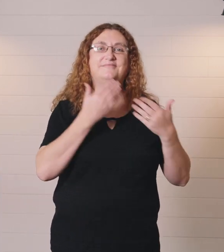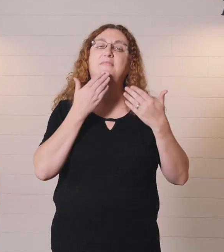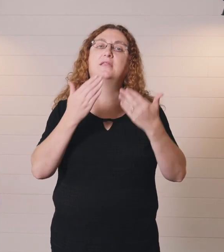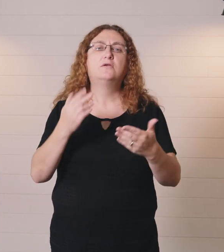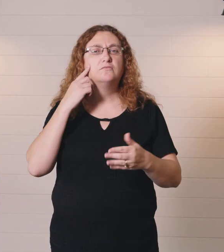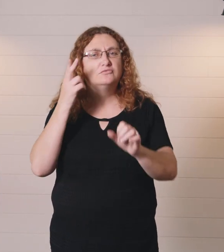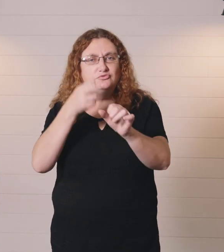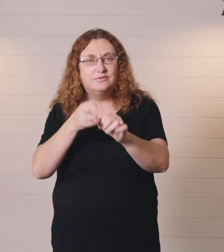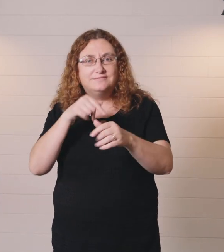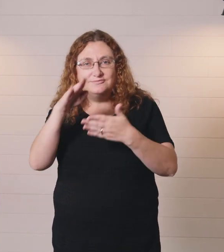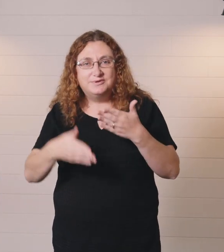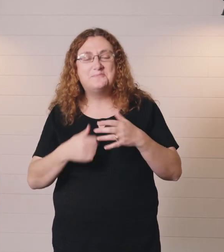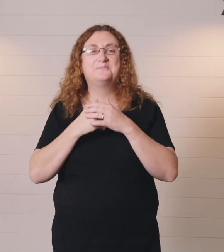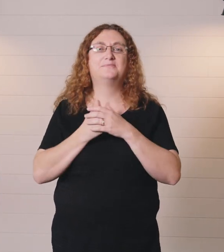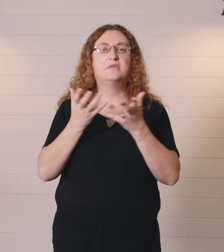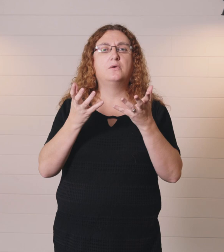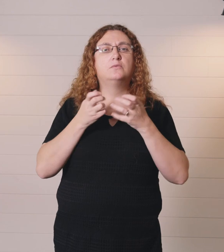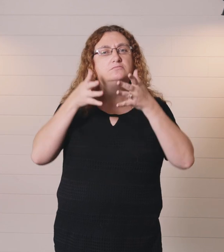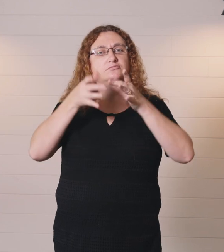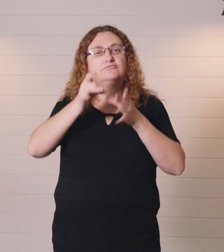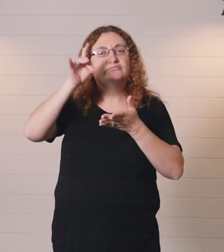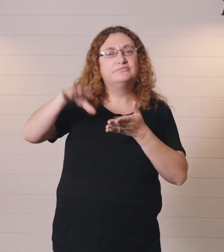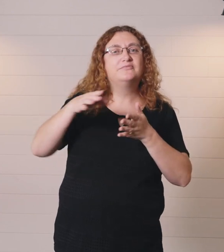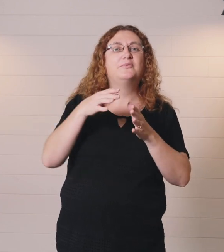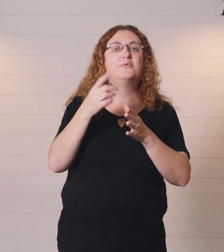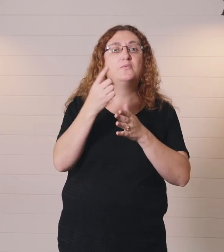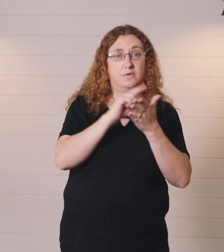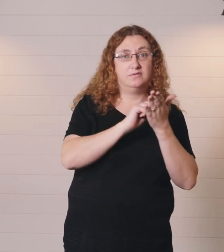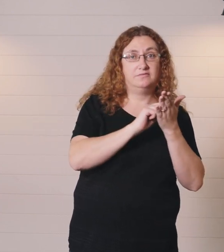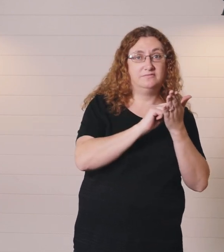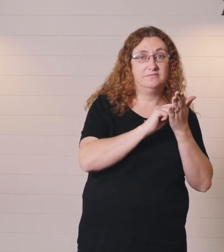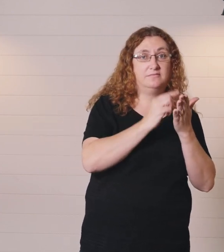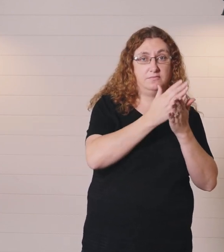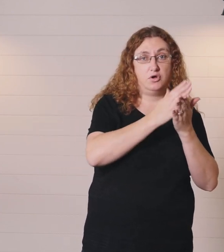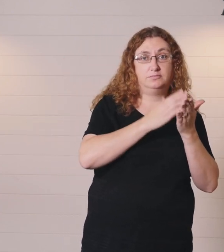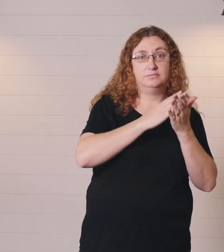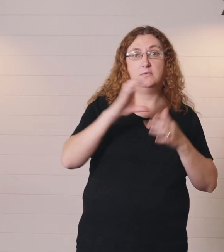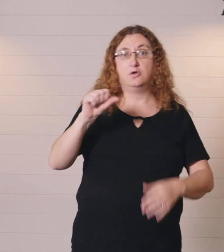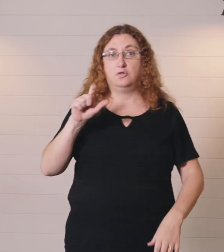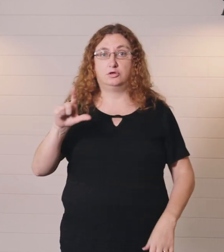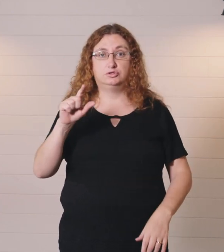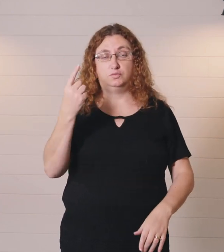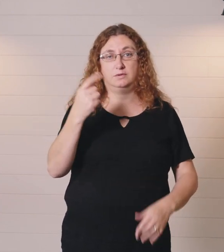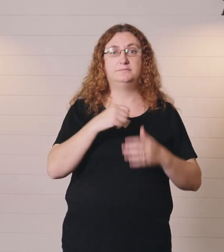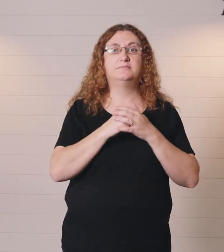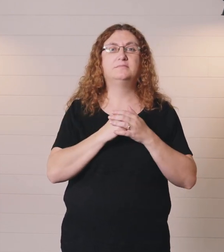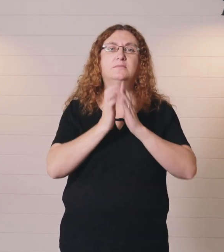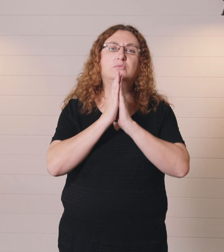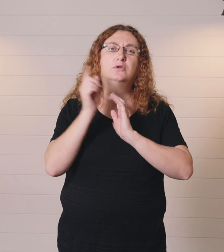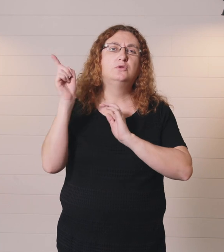thank you so much for joining us this weekend. I want to leave you with God's word out of Colossians 1. We also pray that you will